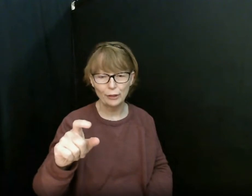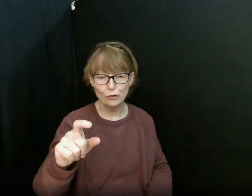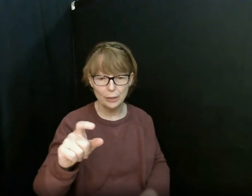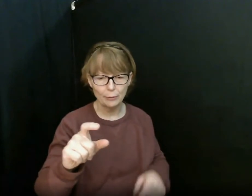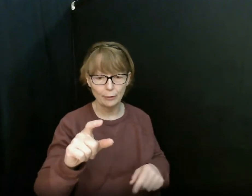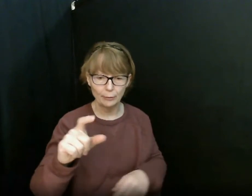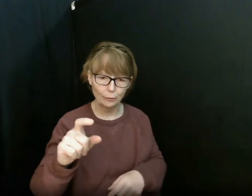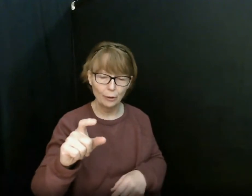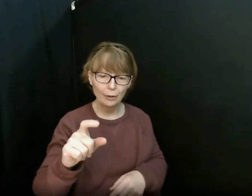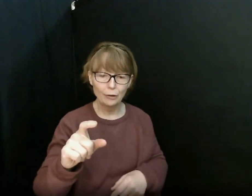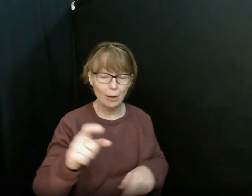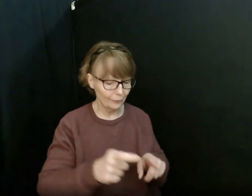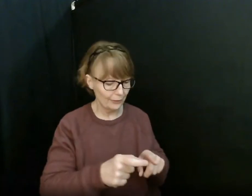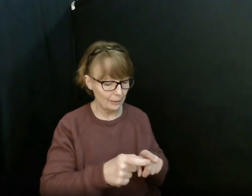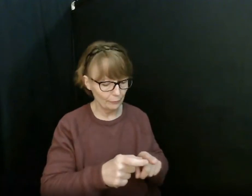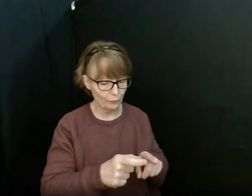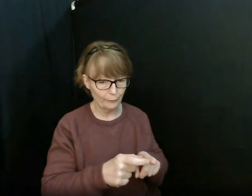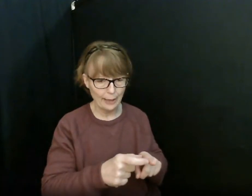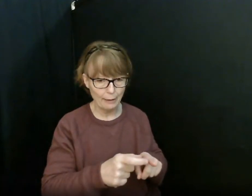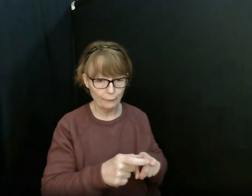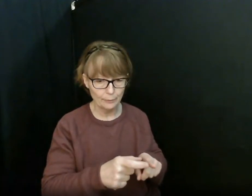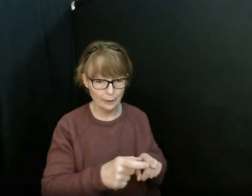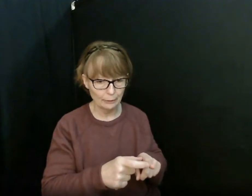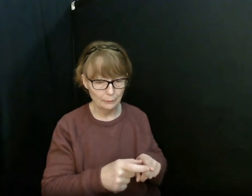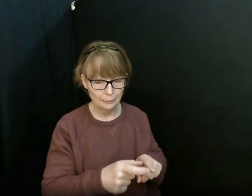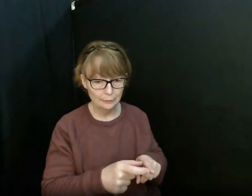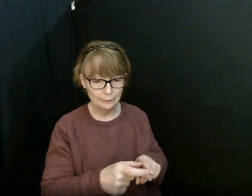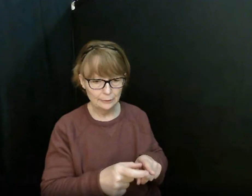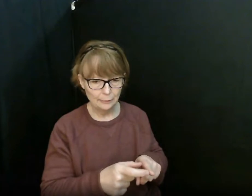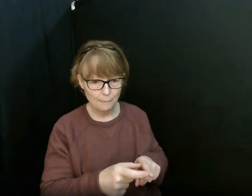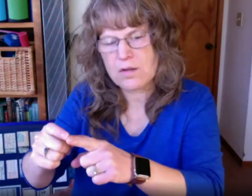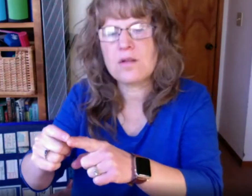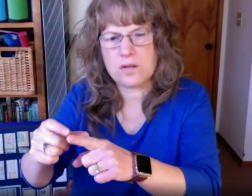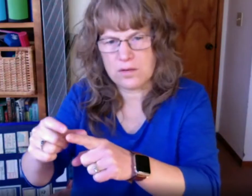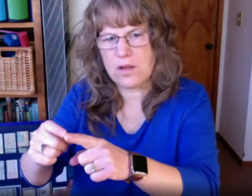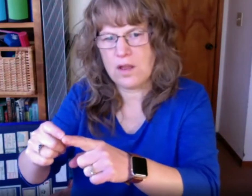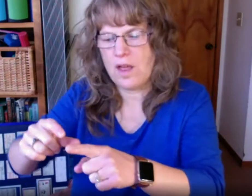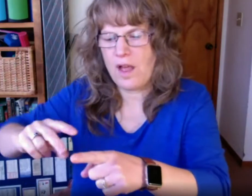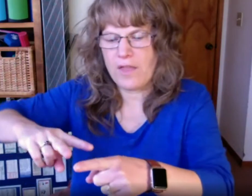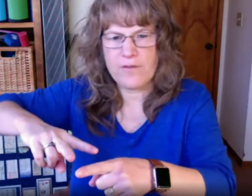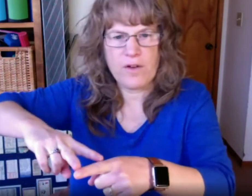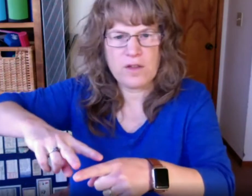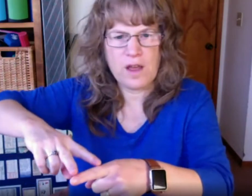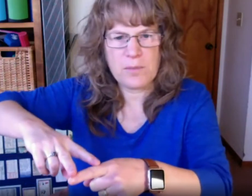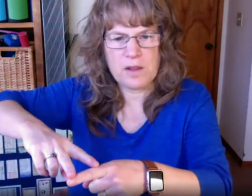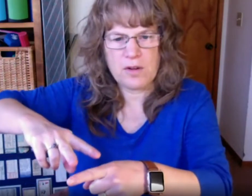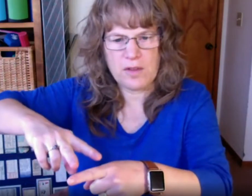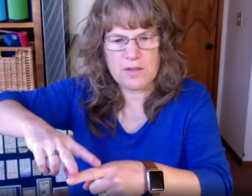G or a cocked C, whichever, however you want to. Word. Okay. And then vocabulary is on top